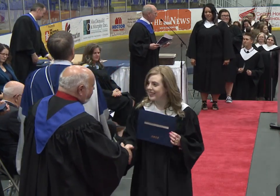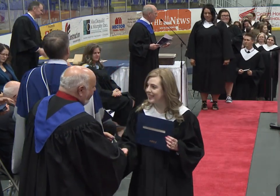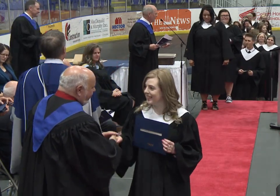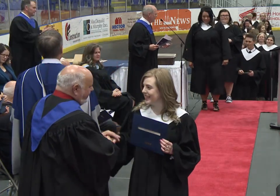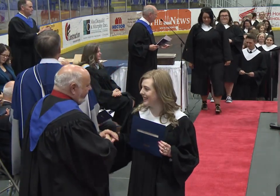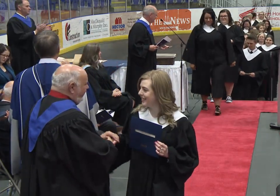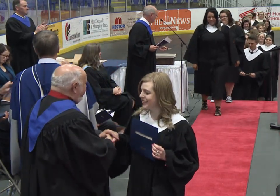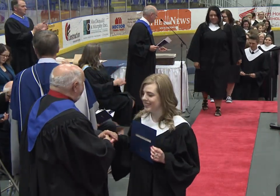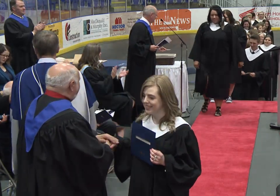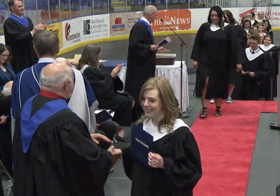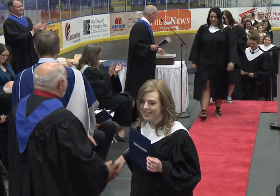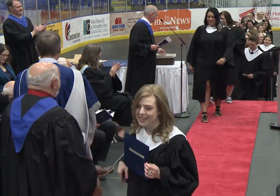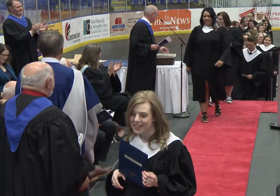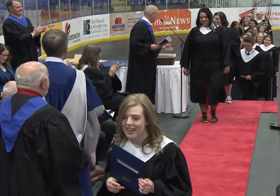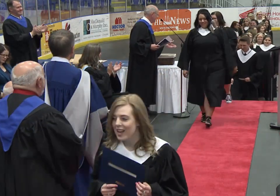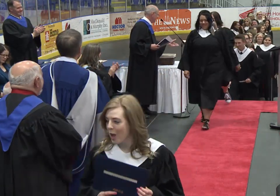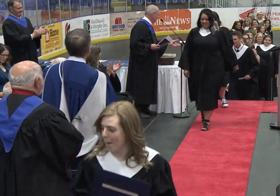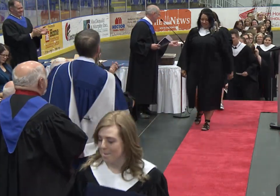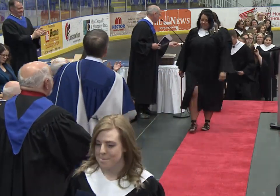Jennifer Cameron.